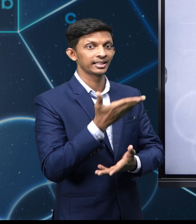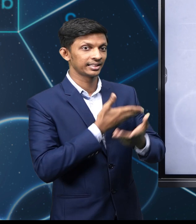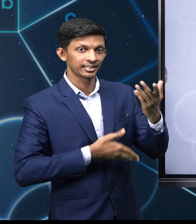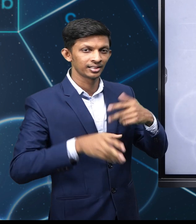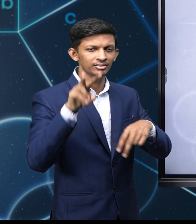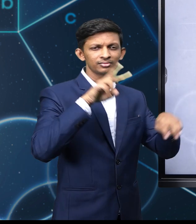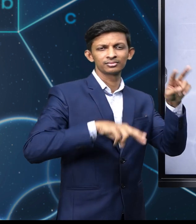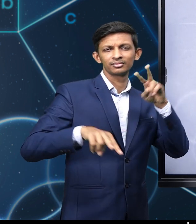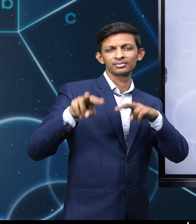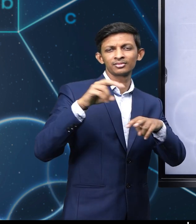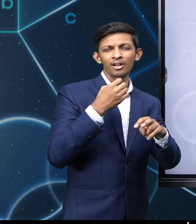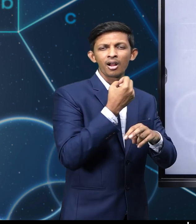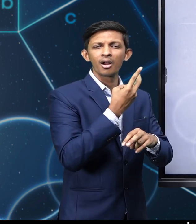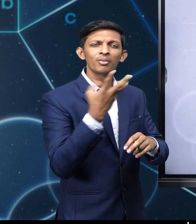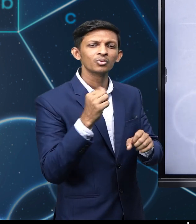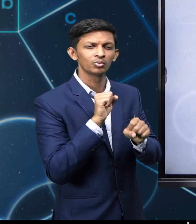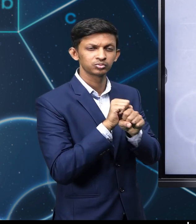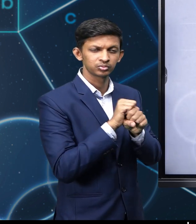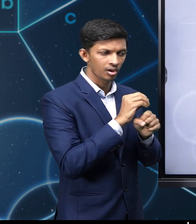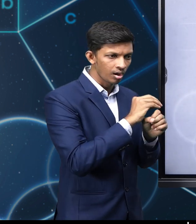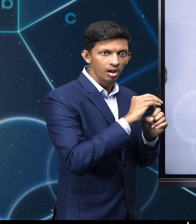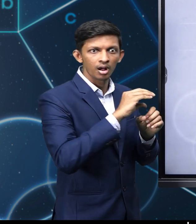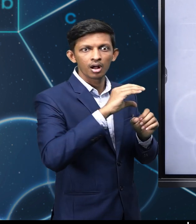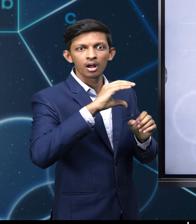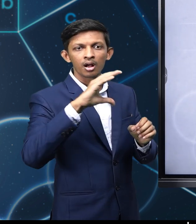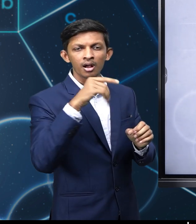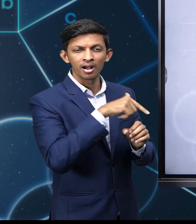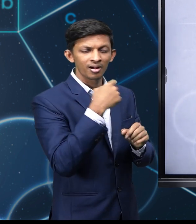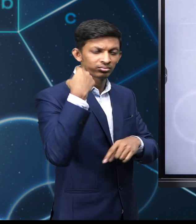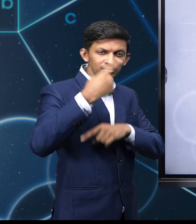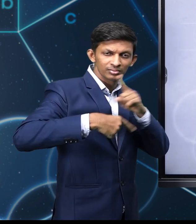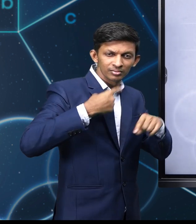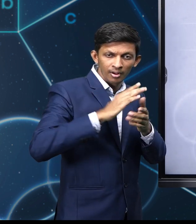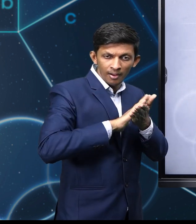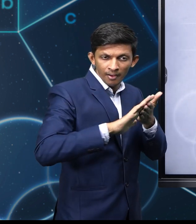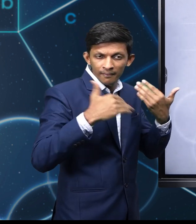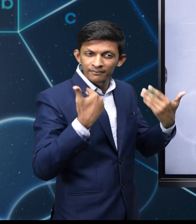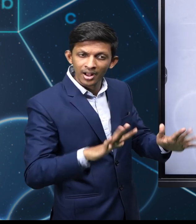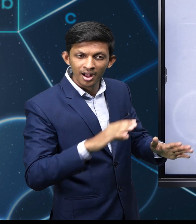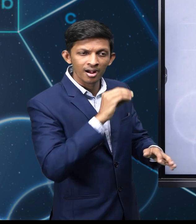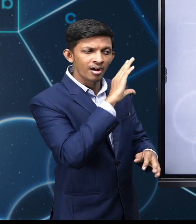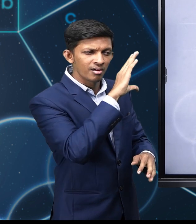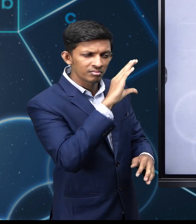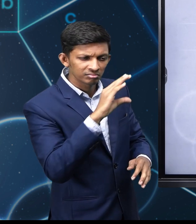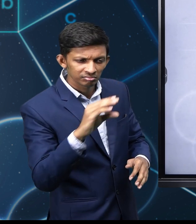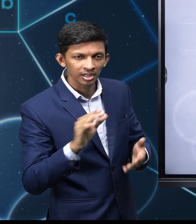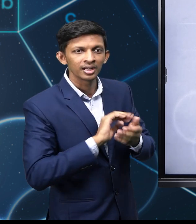We observe that when the number of workers increases, the number of days to finish the job decreases.